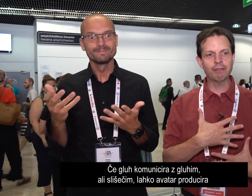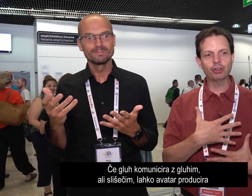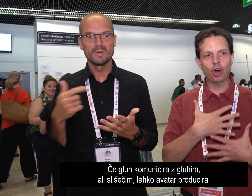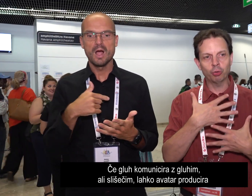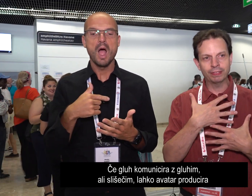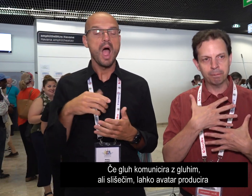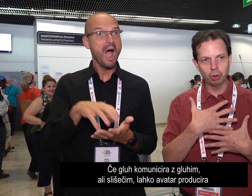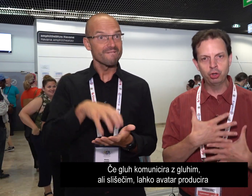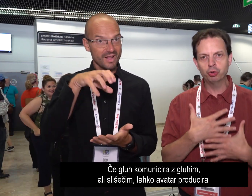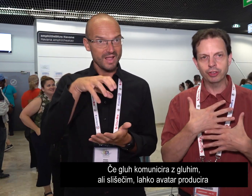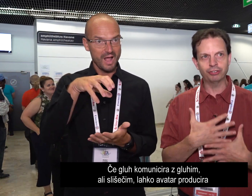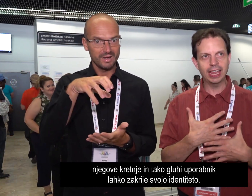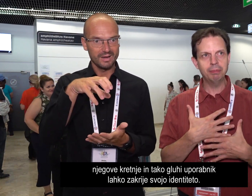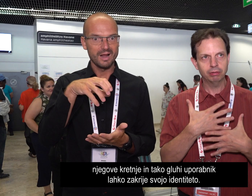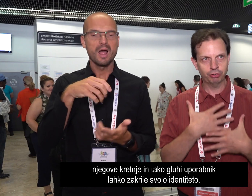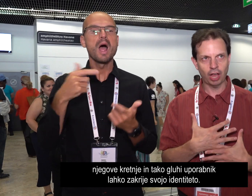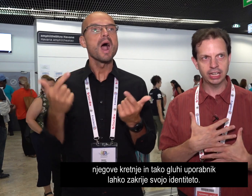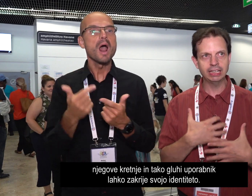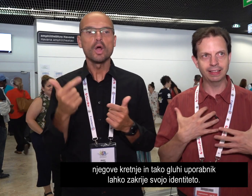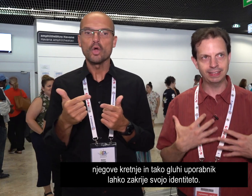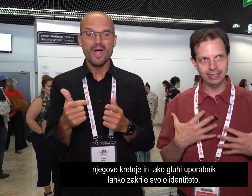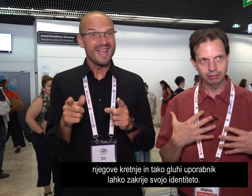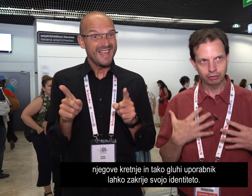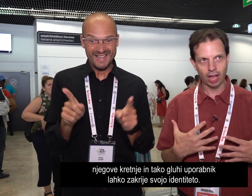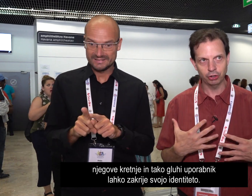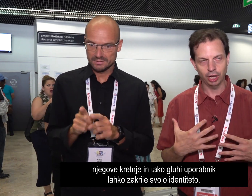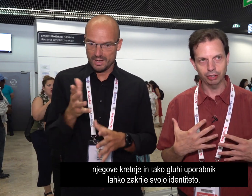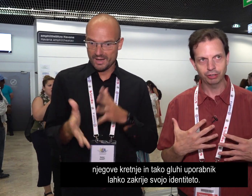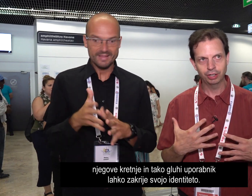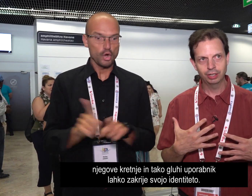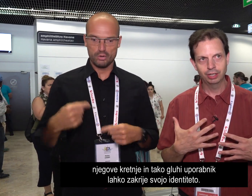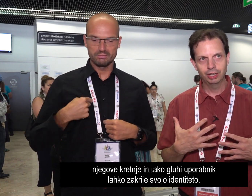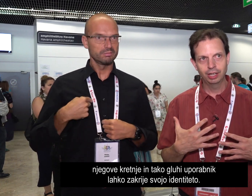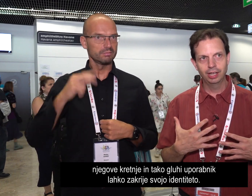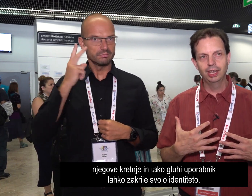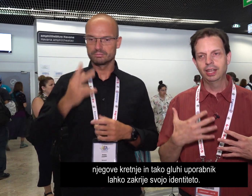an avatar that produced the same signing that the signer does